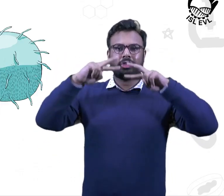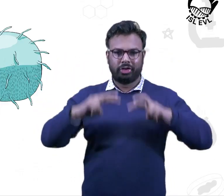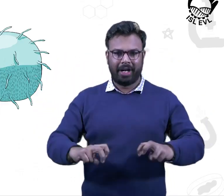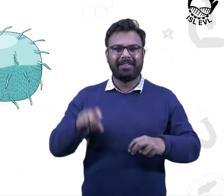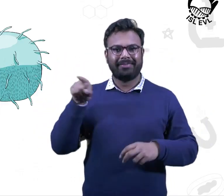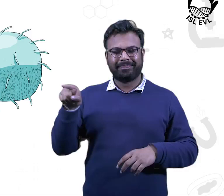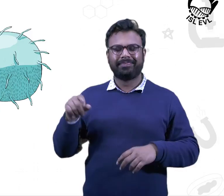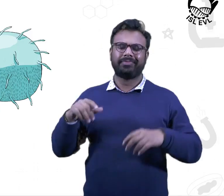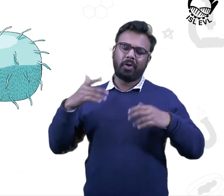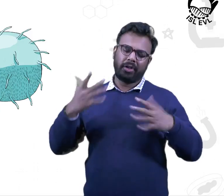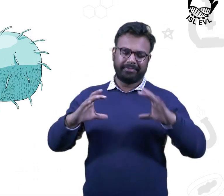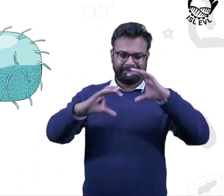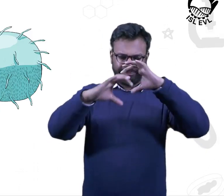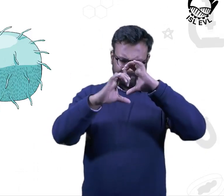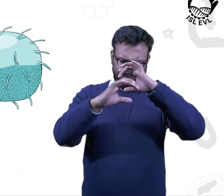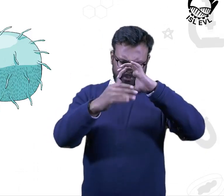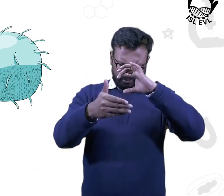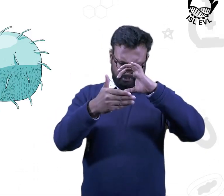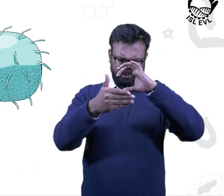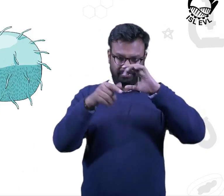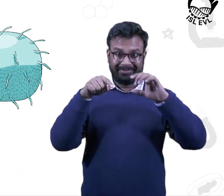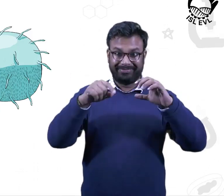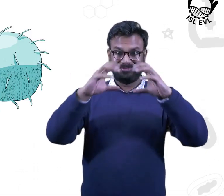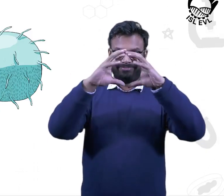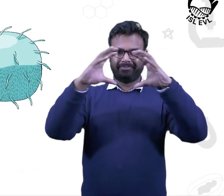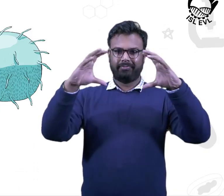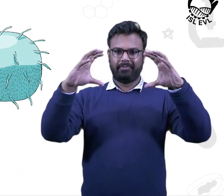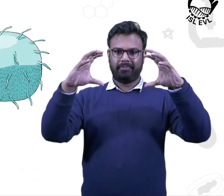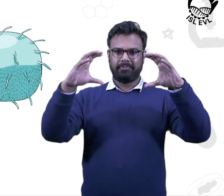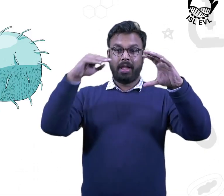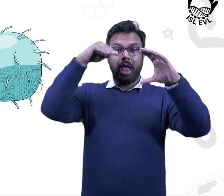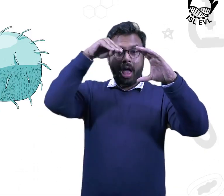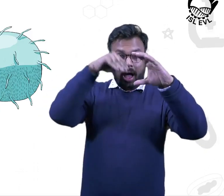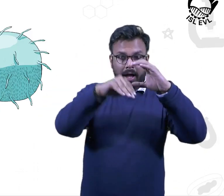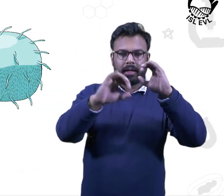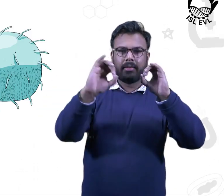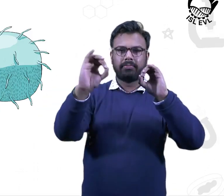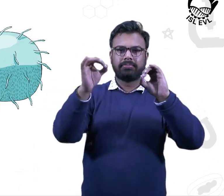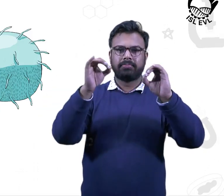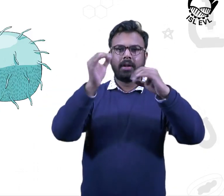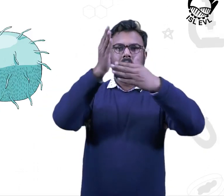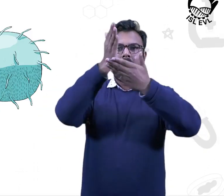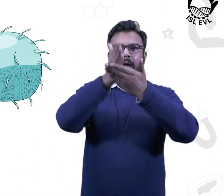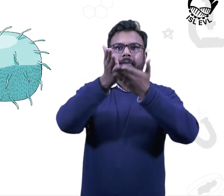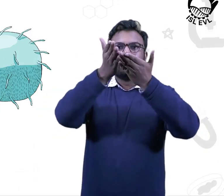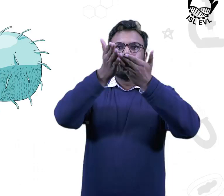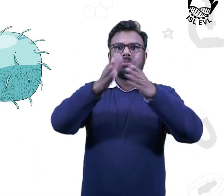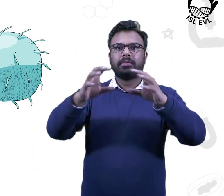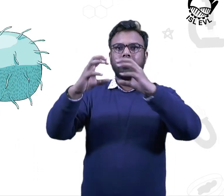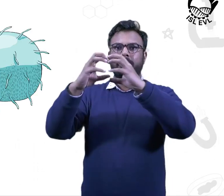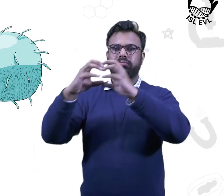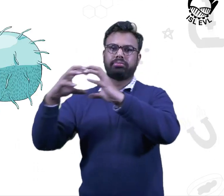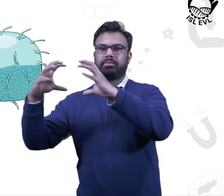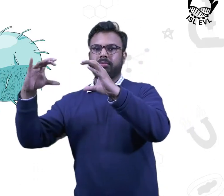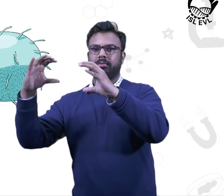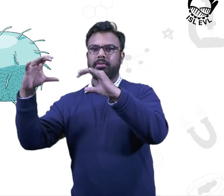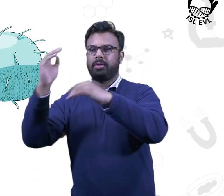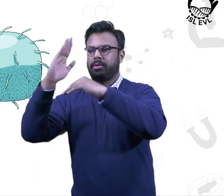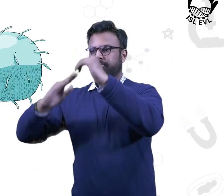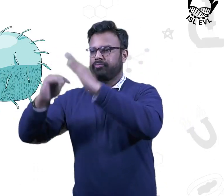When bacteria want to divide, their cell walls automatically break down so